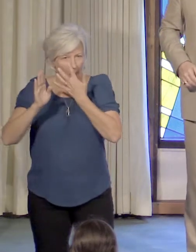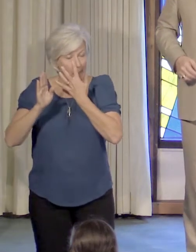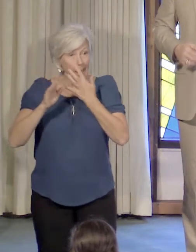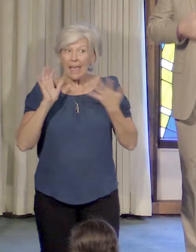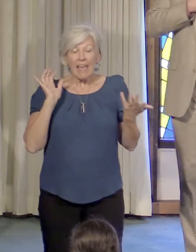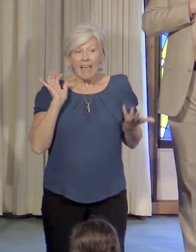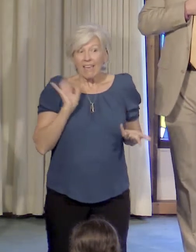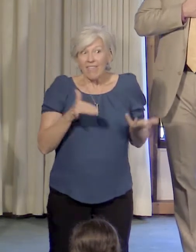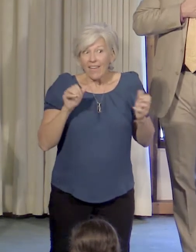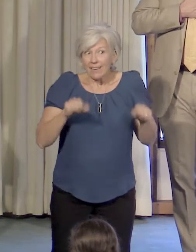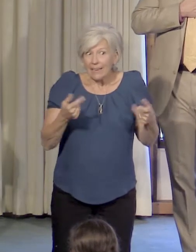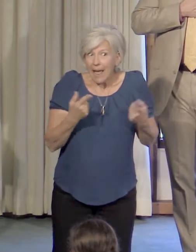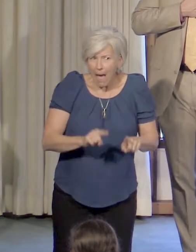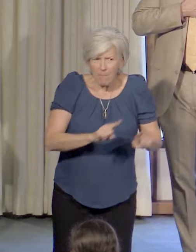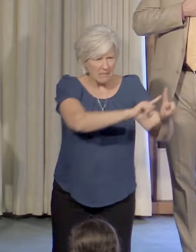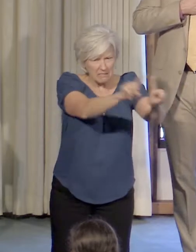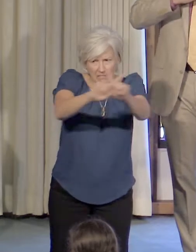can be when we are